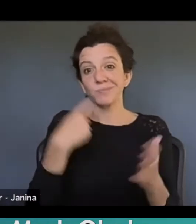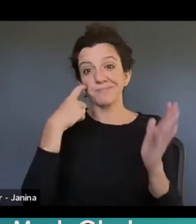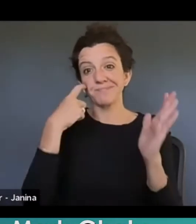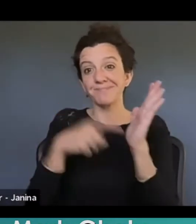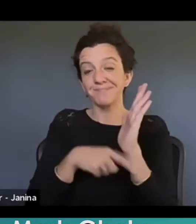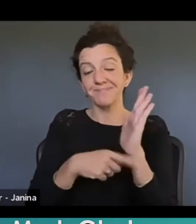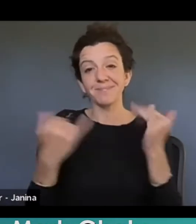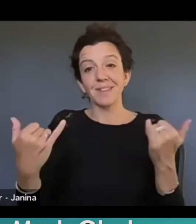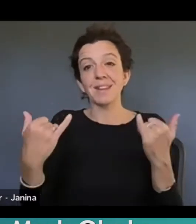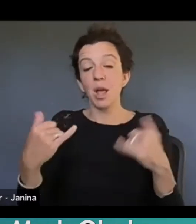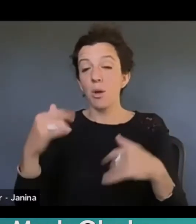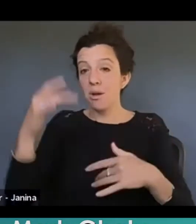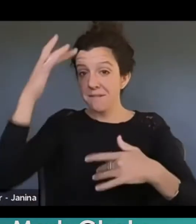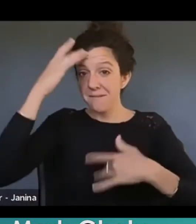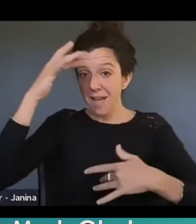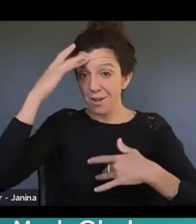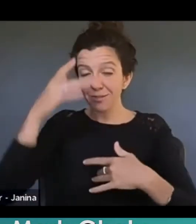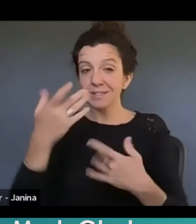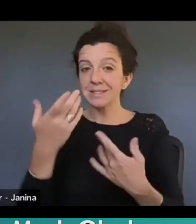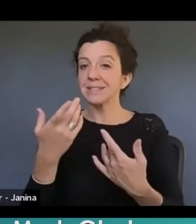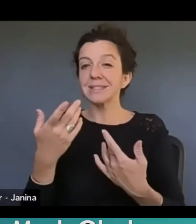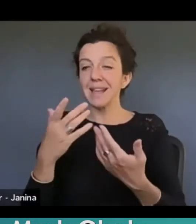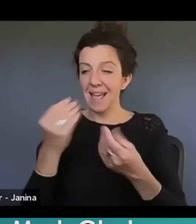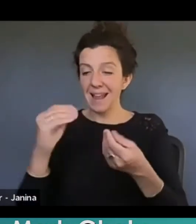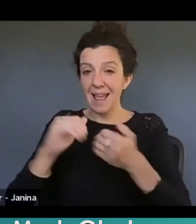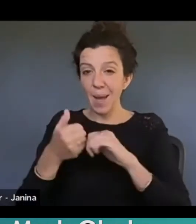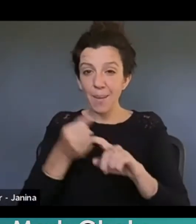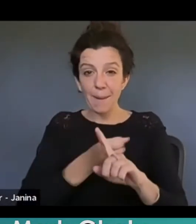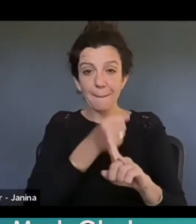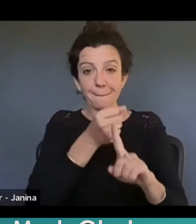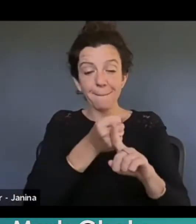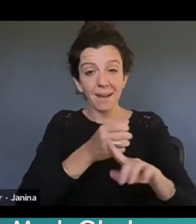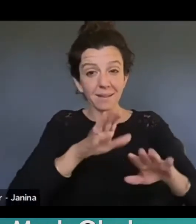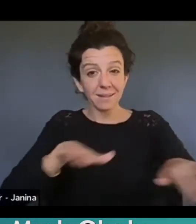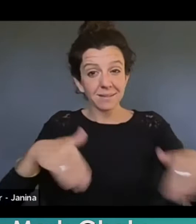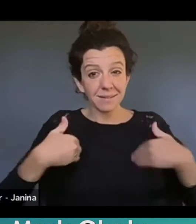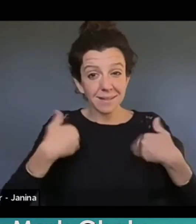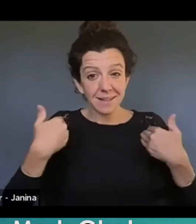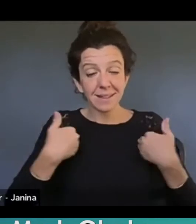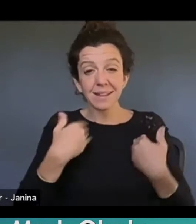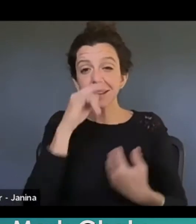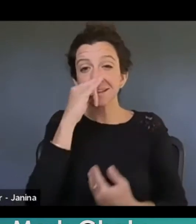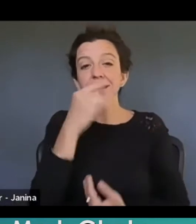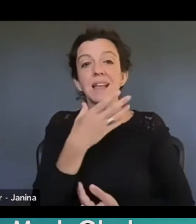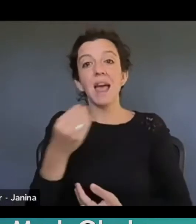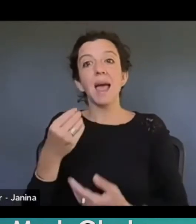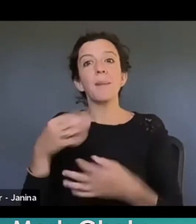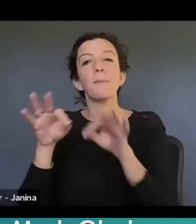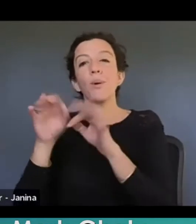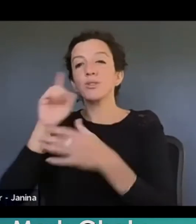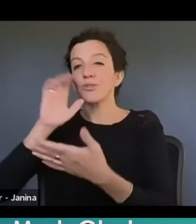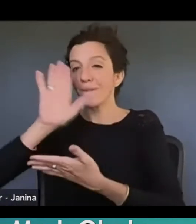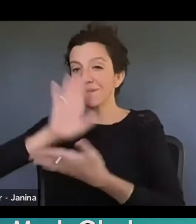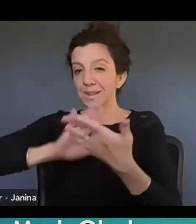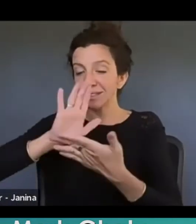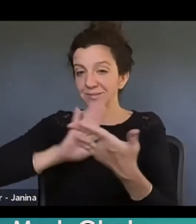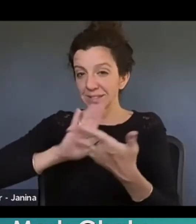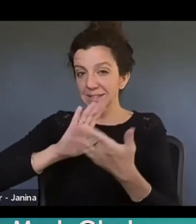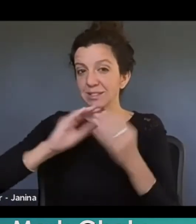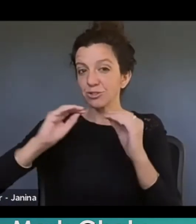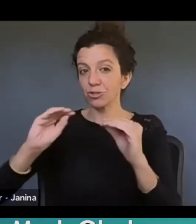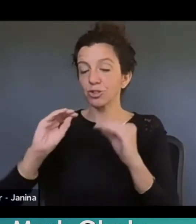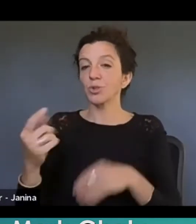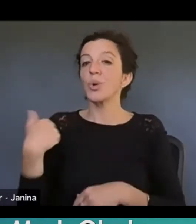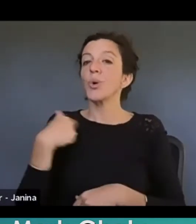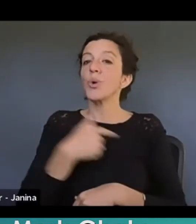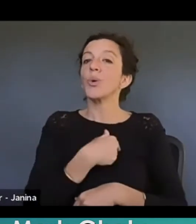virus behaves in young children and the importance of in-person instruction for our youngest. There is a process that we have issued yesterday, more of